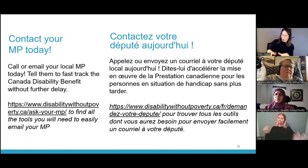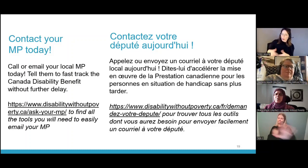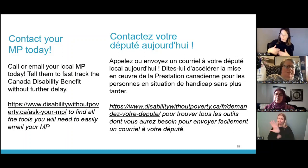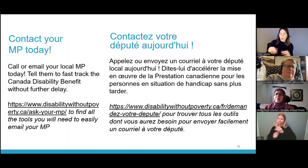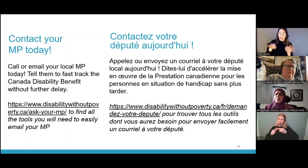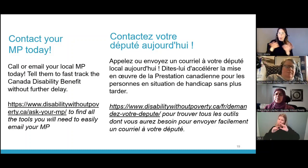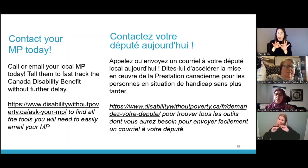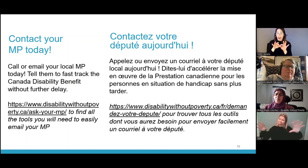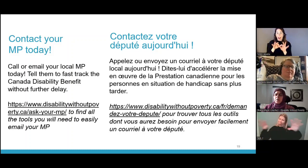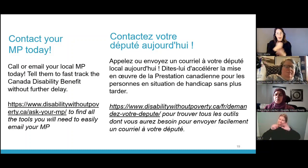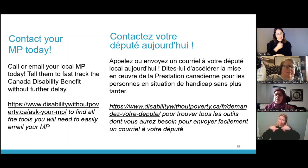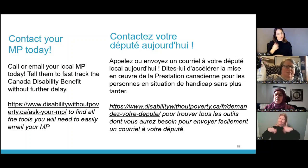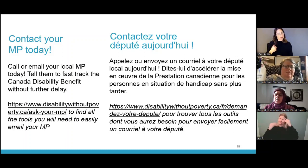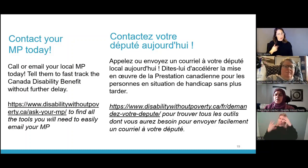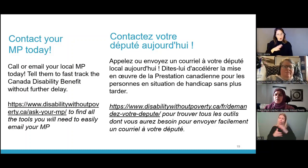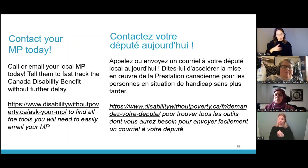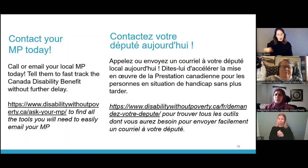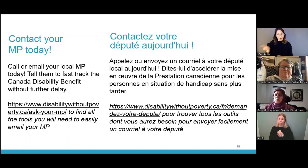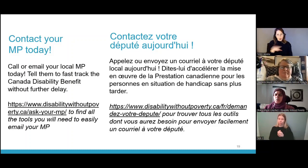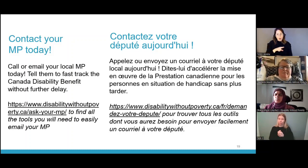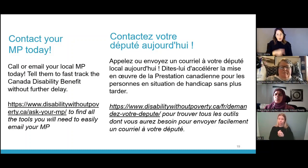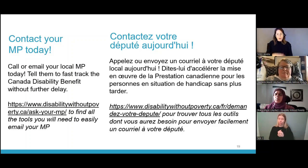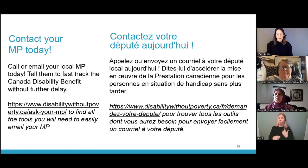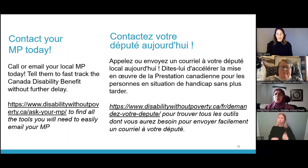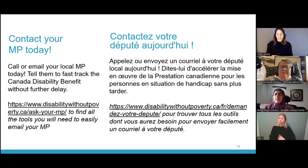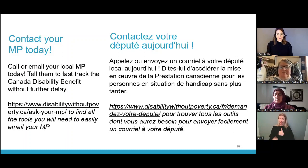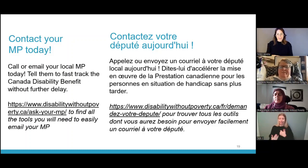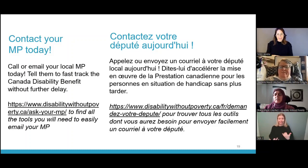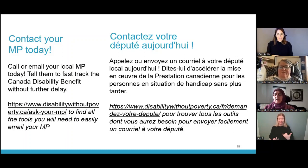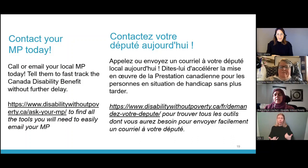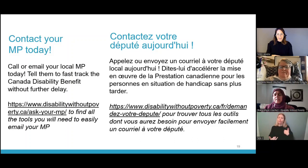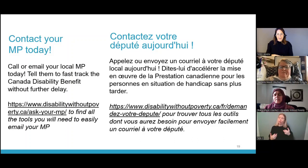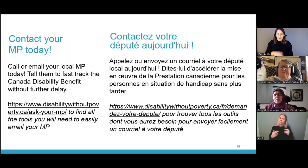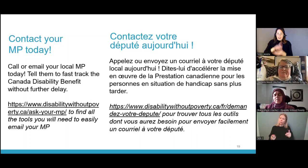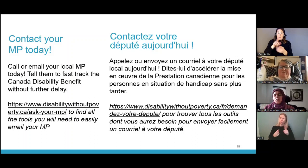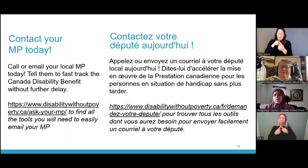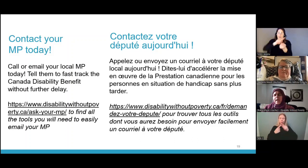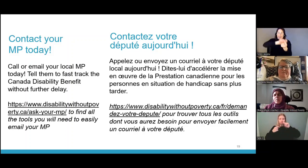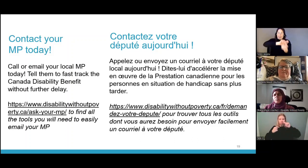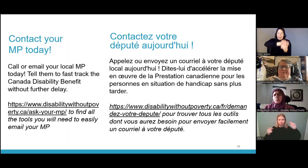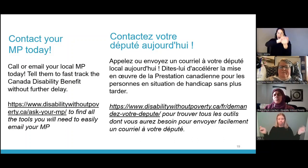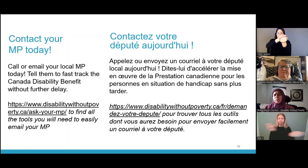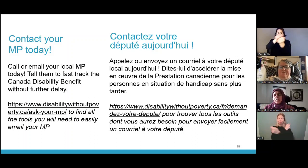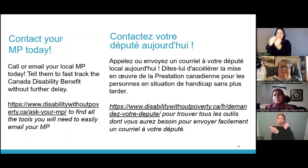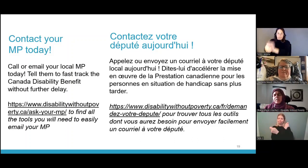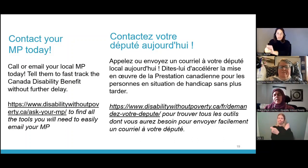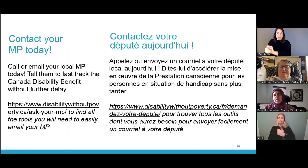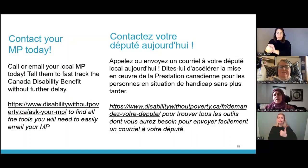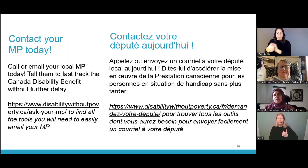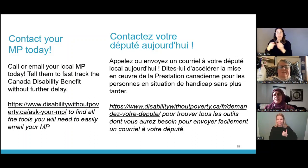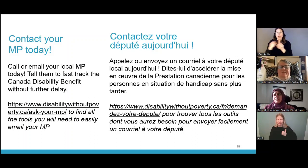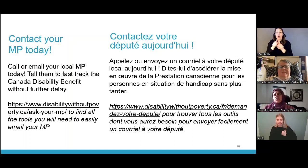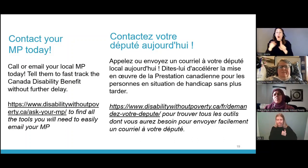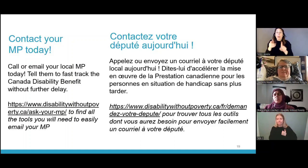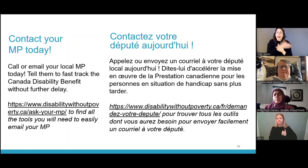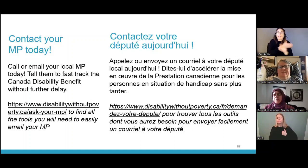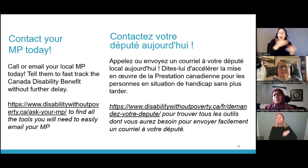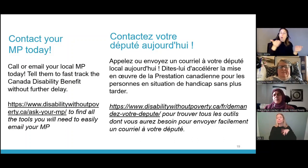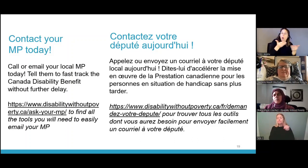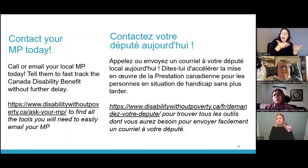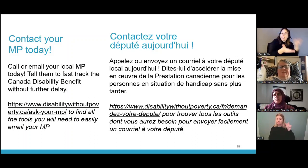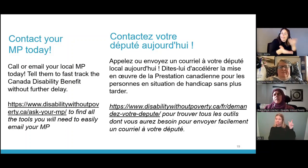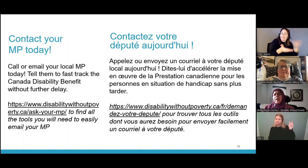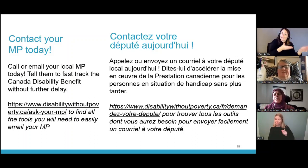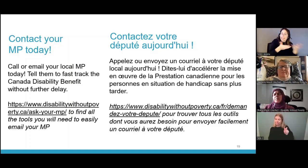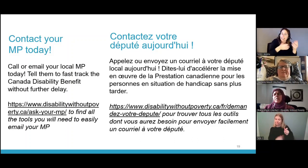to transform social safety net in this country, our social safety net. This is a